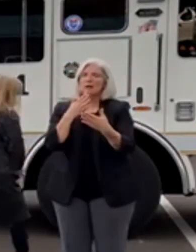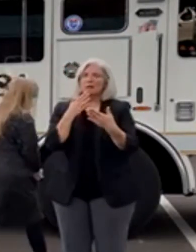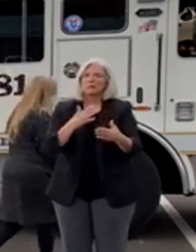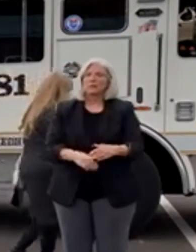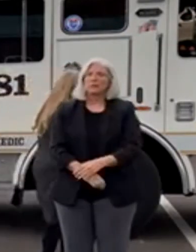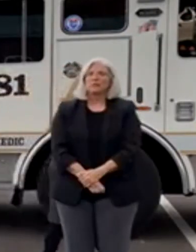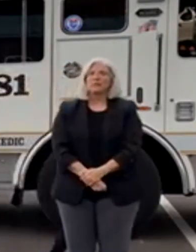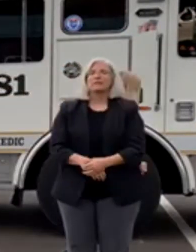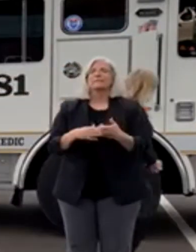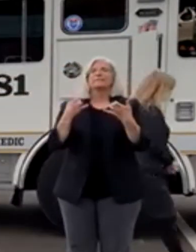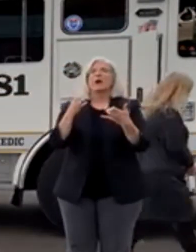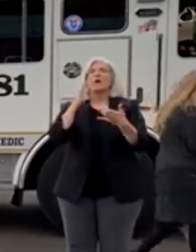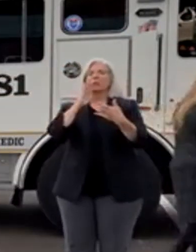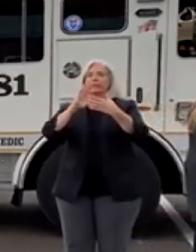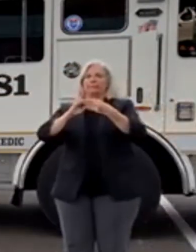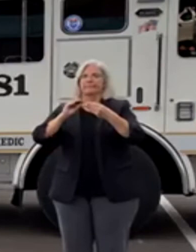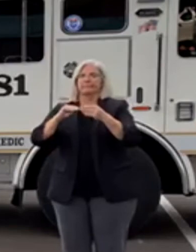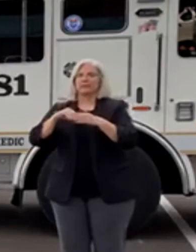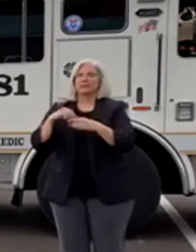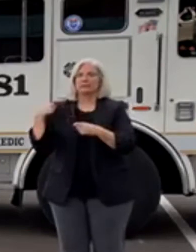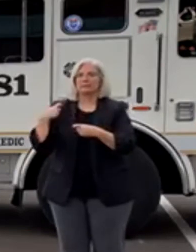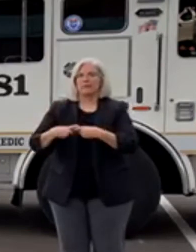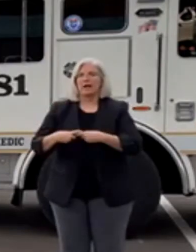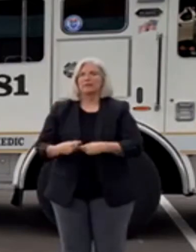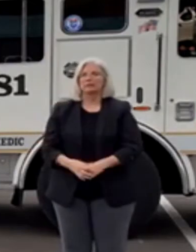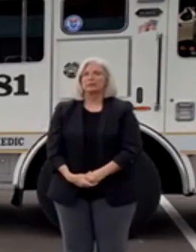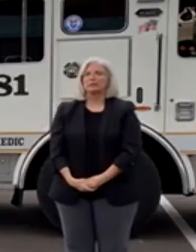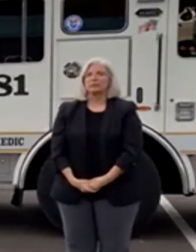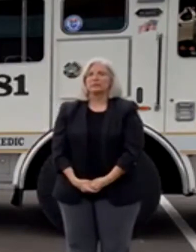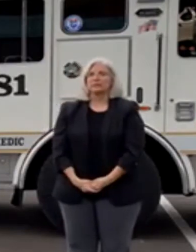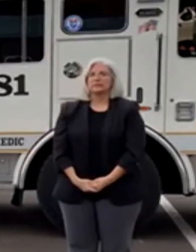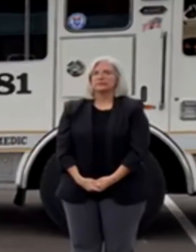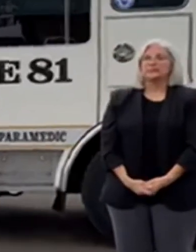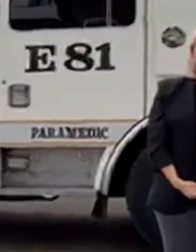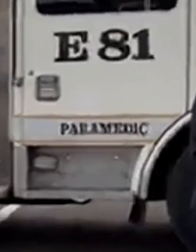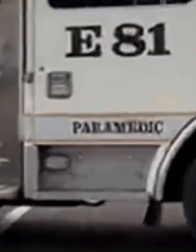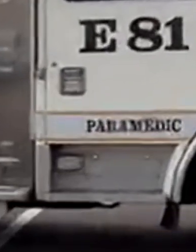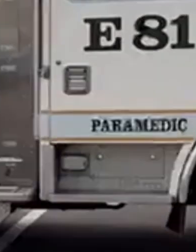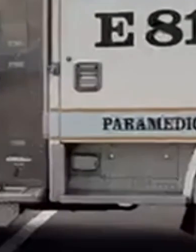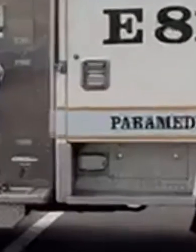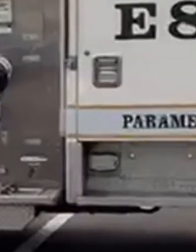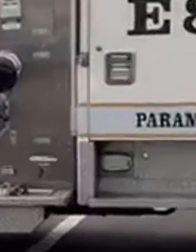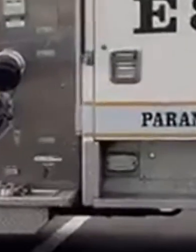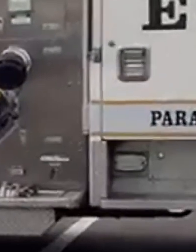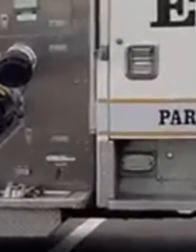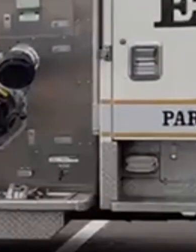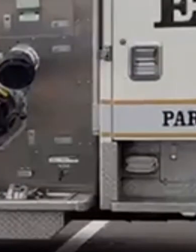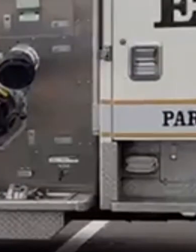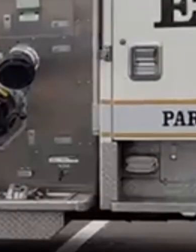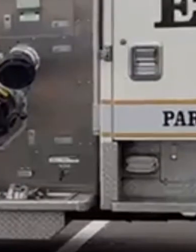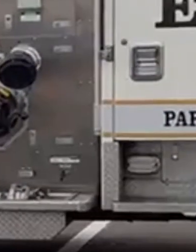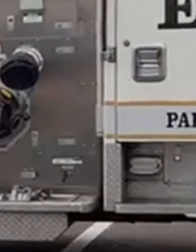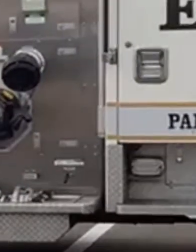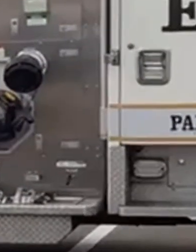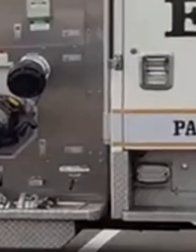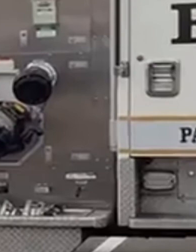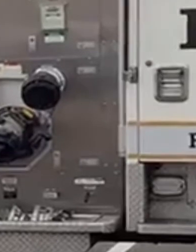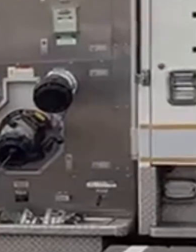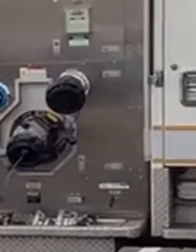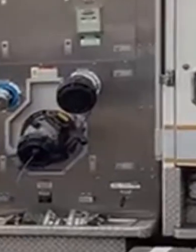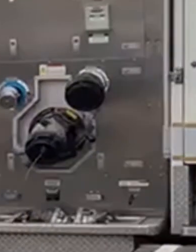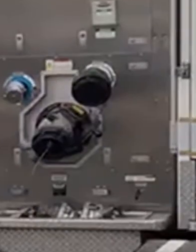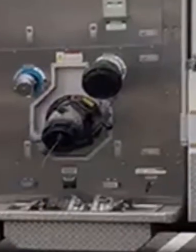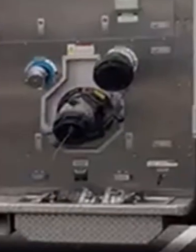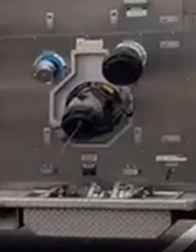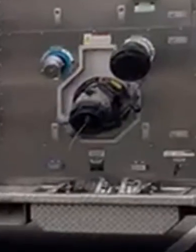Agregando en español, muchísimas gracias por escuchar este mensaje que les traemos este día. Este